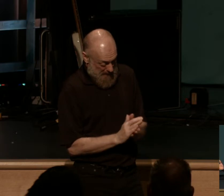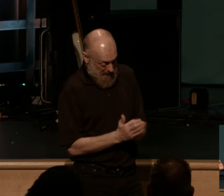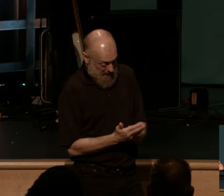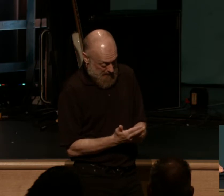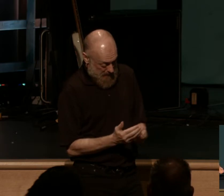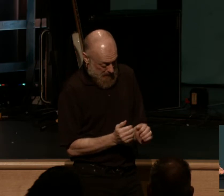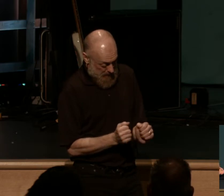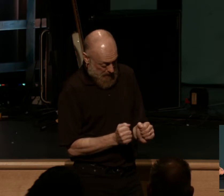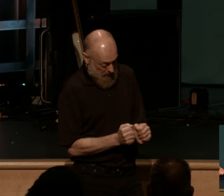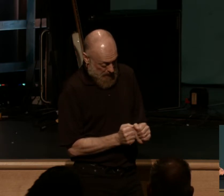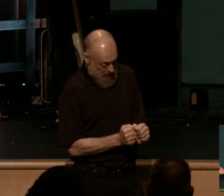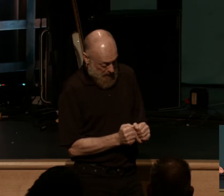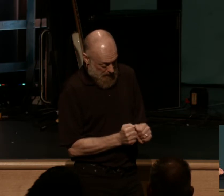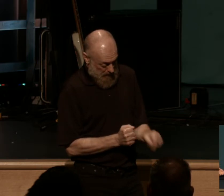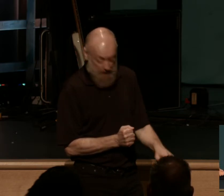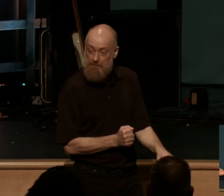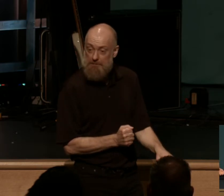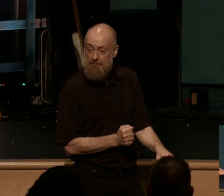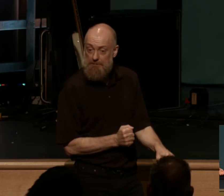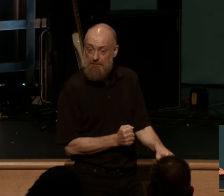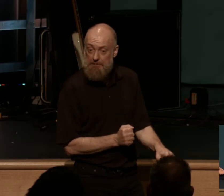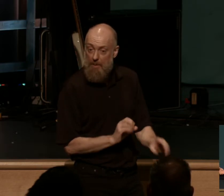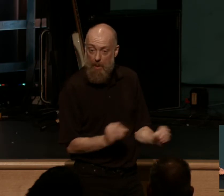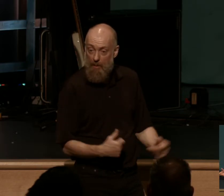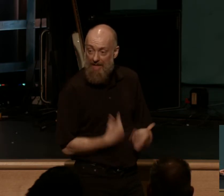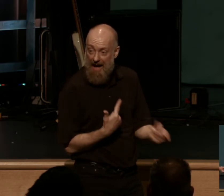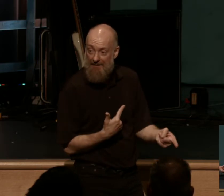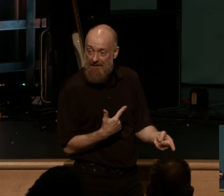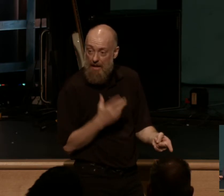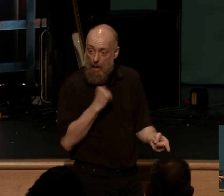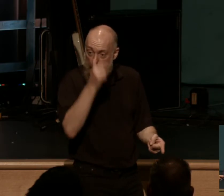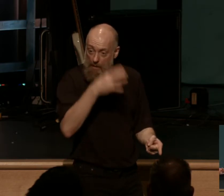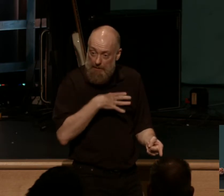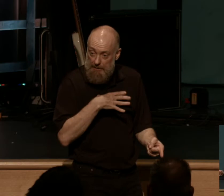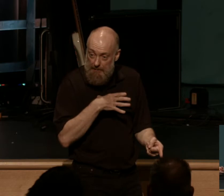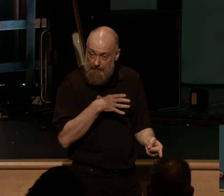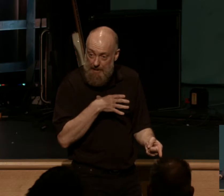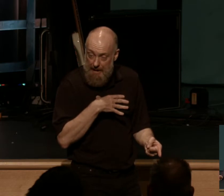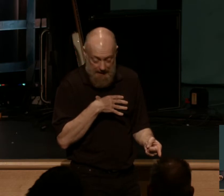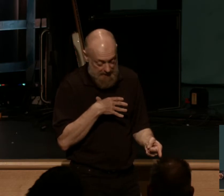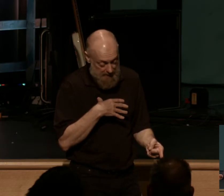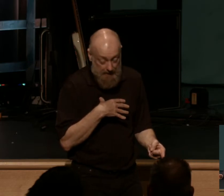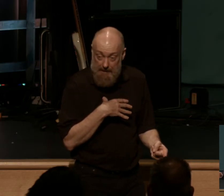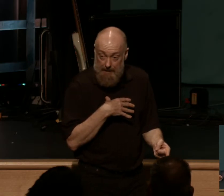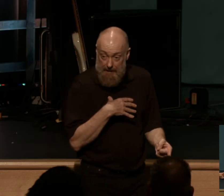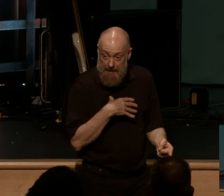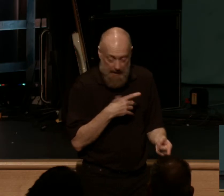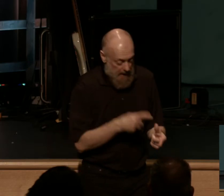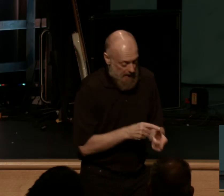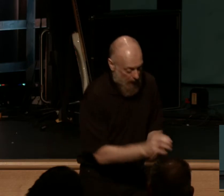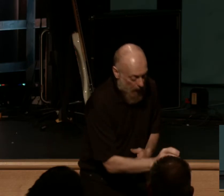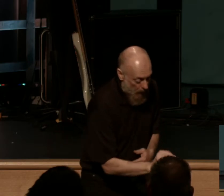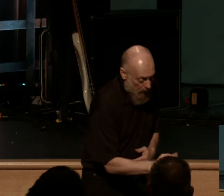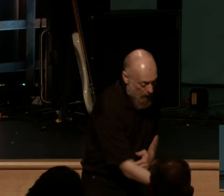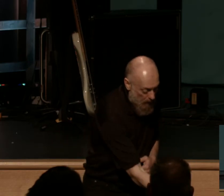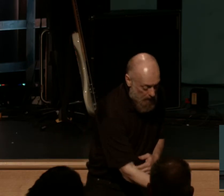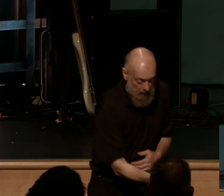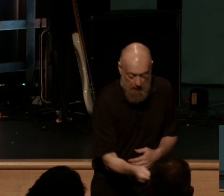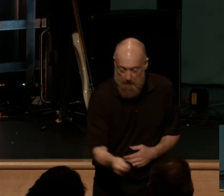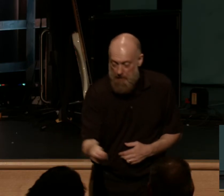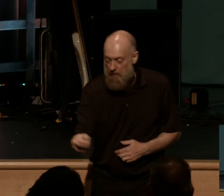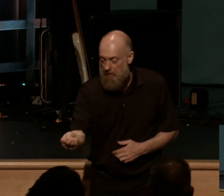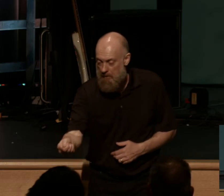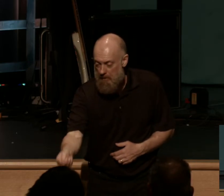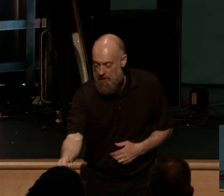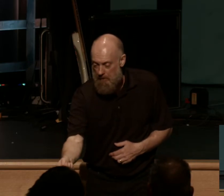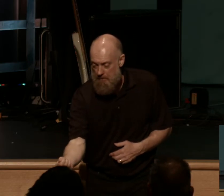isolated and to become very cold and without any life. The older man then took it with the tongs, took the coal, put it back in the fire, and all of a sudden that coal